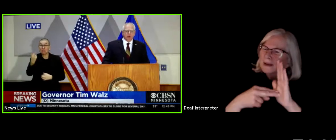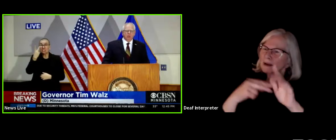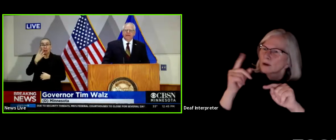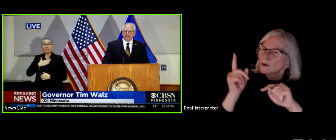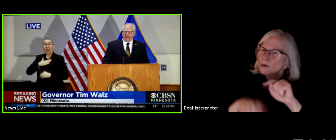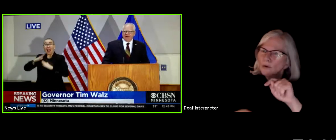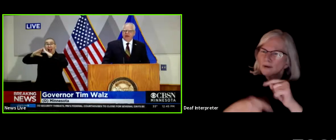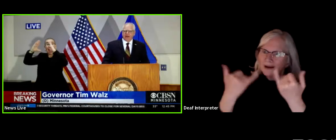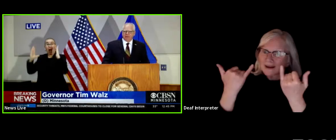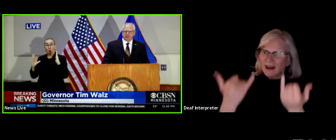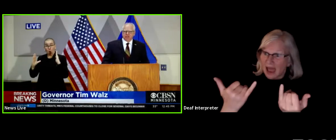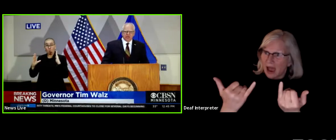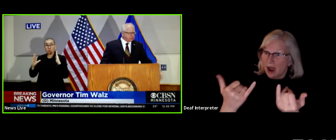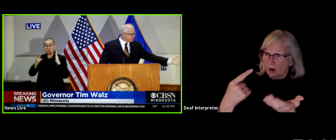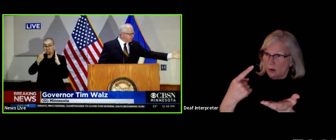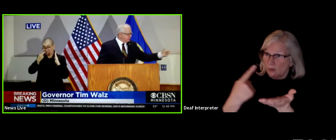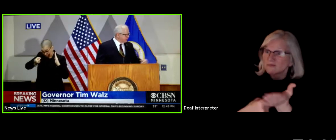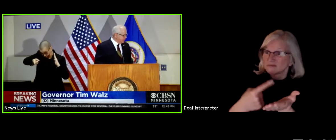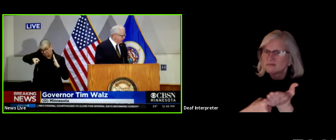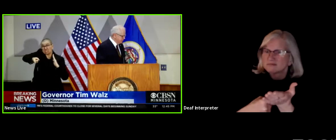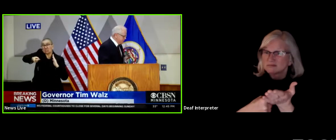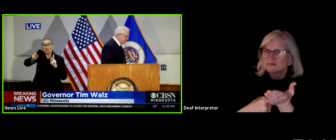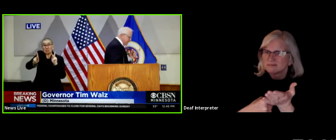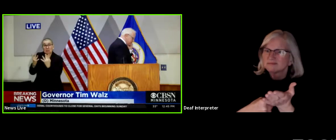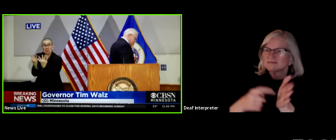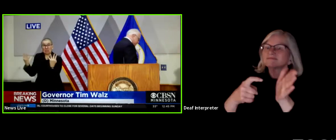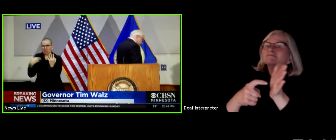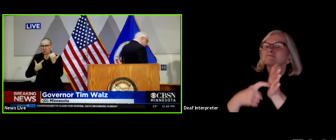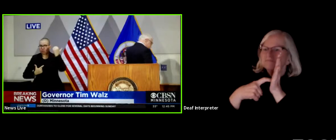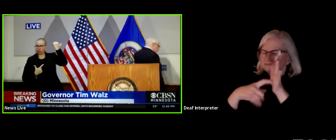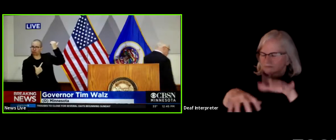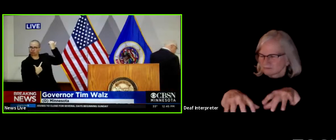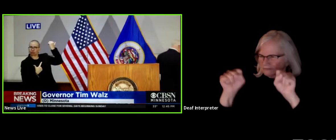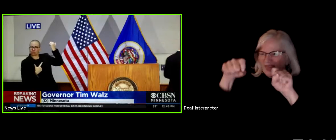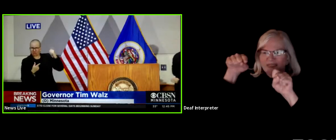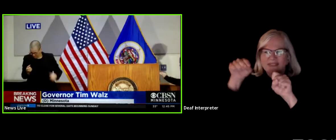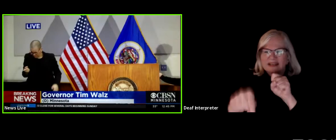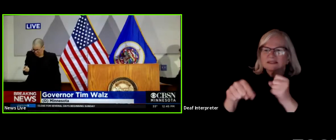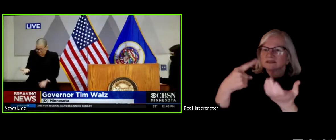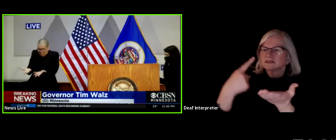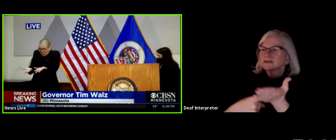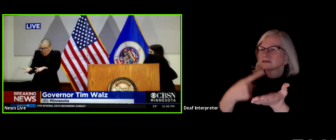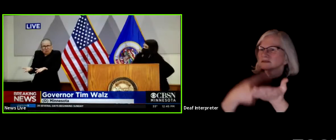Capitol, we need to have that conversation. So, Lieutenant Governor.